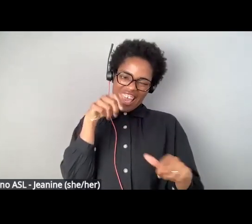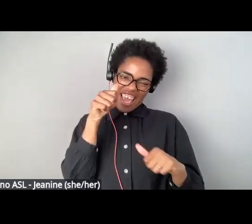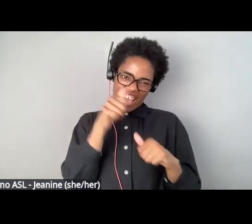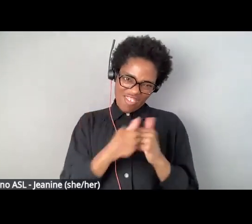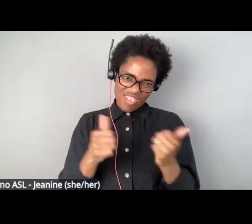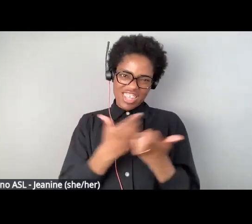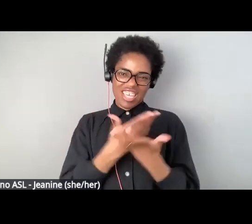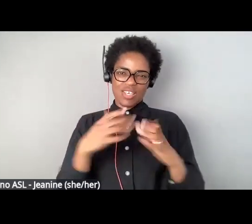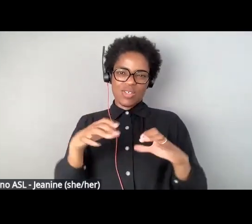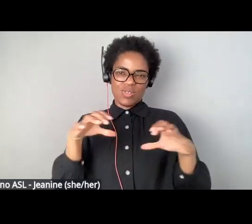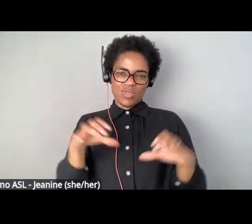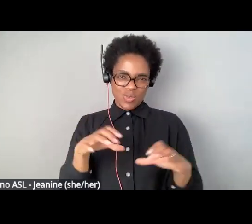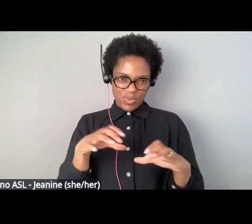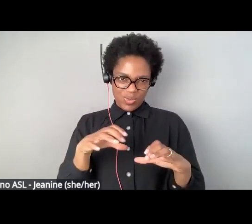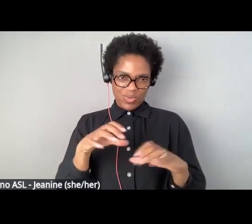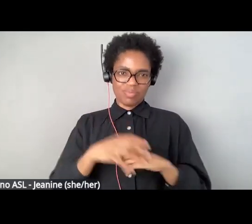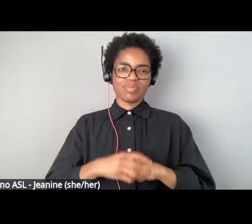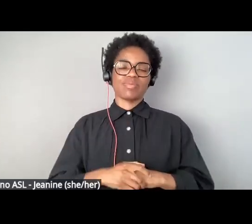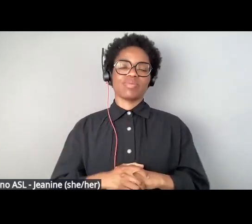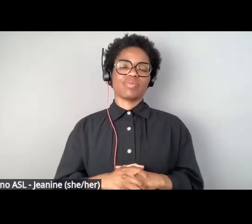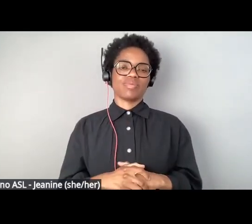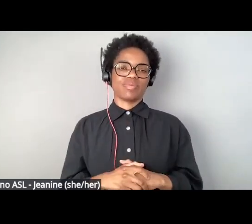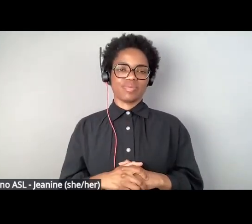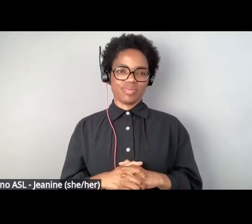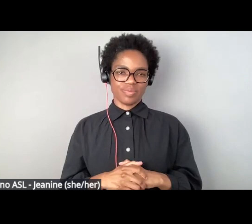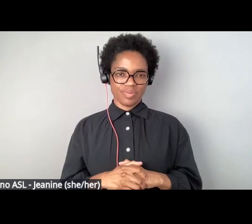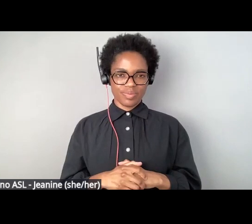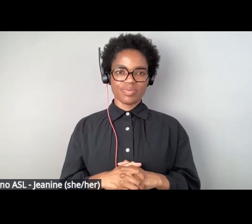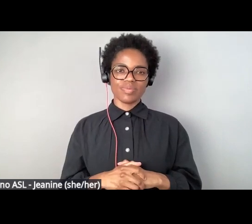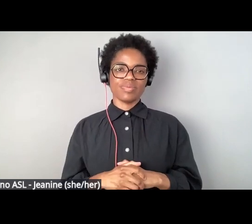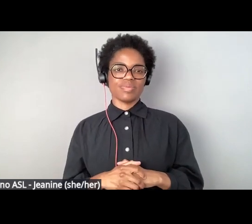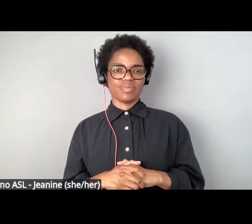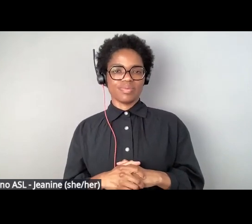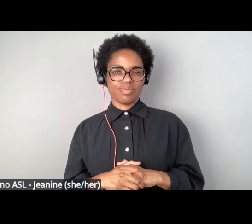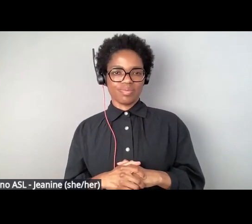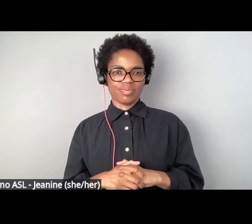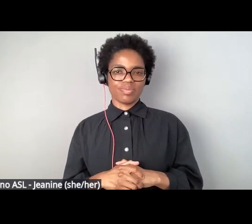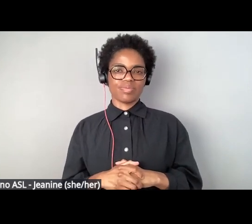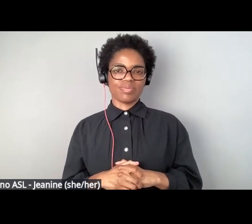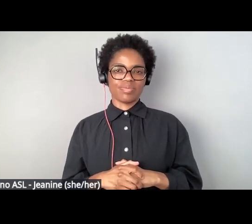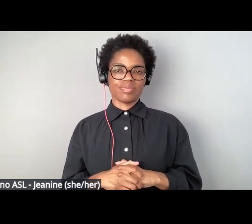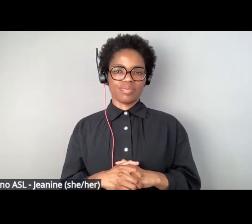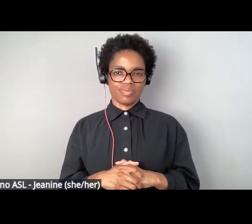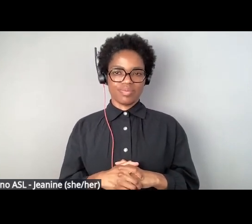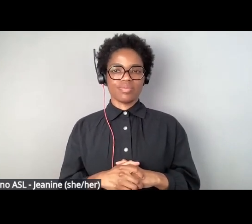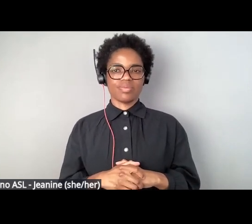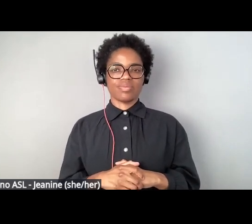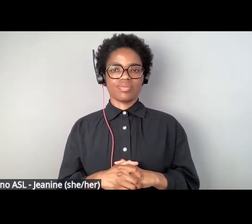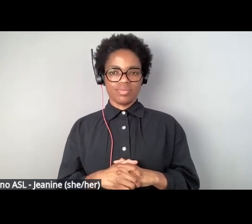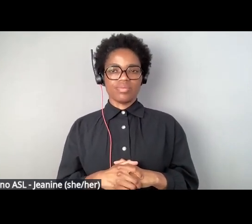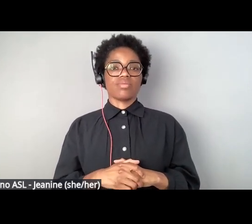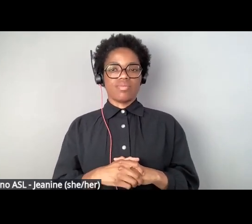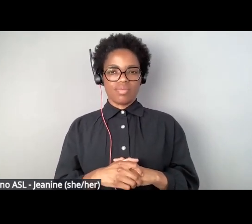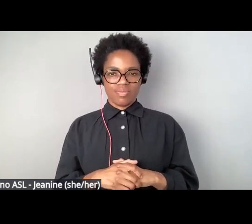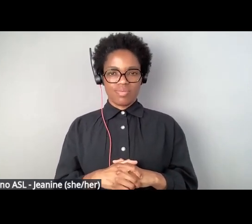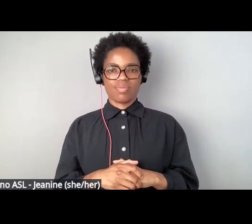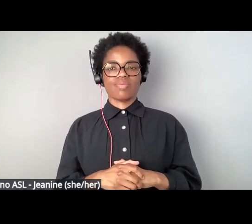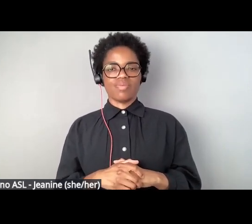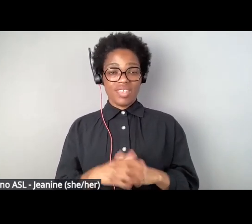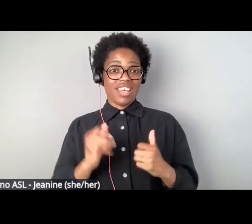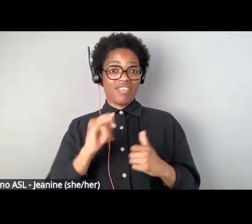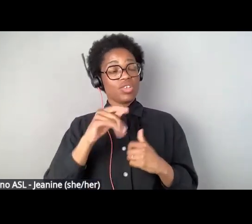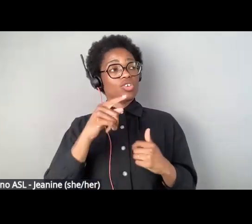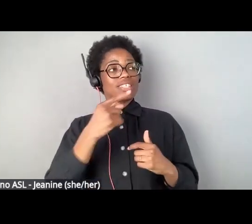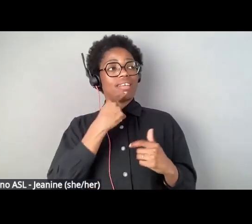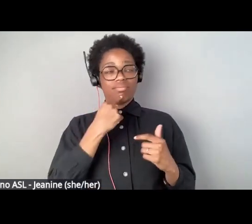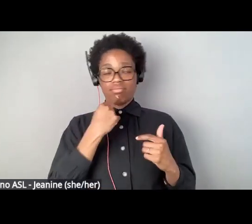paragraph on your wall or feed or whatever we're calling it, that doesn't do anything. It doesn't, it just doesn't. It doesn't do anything.